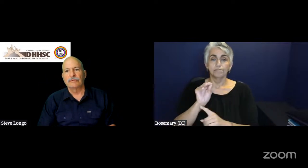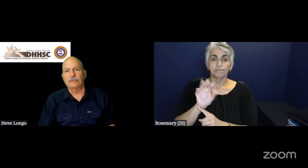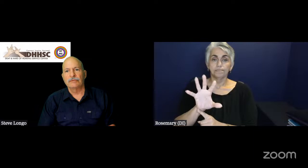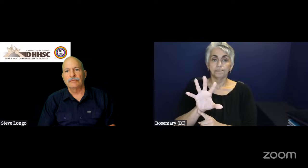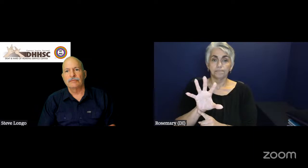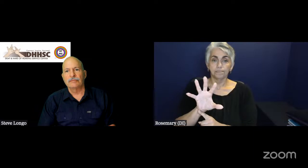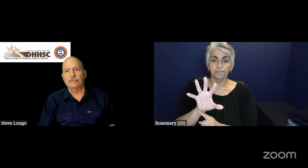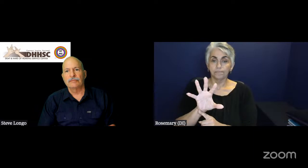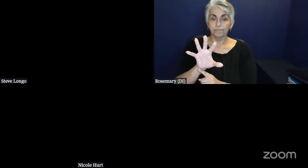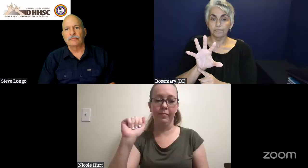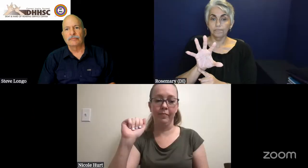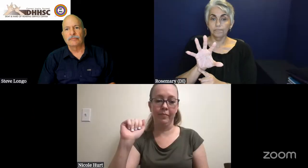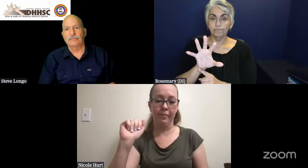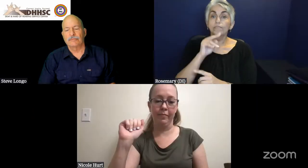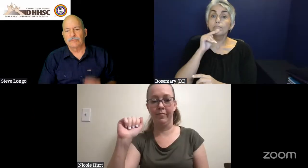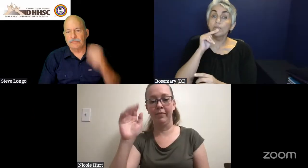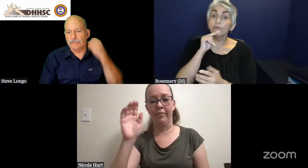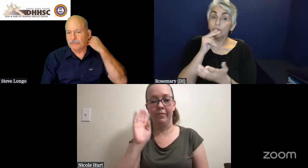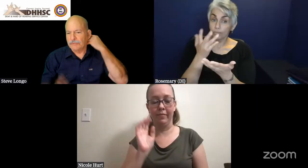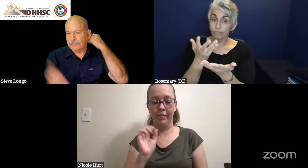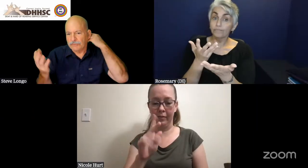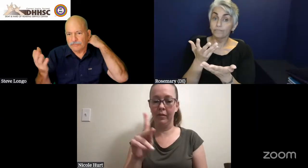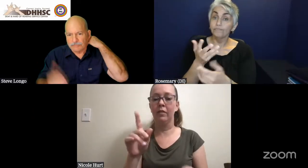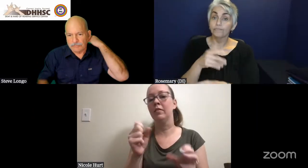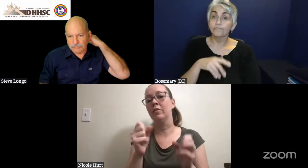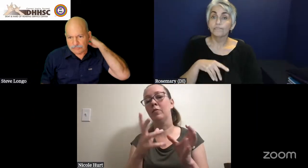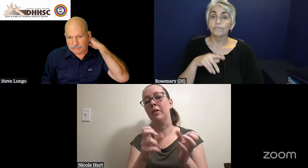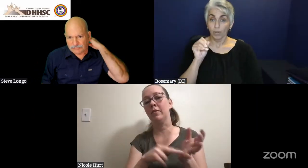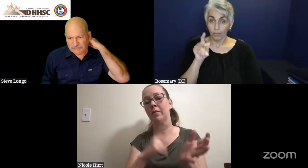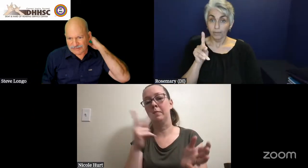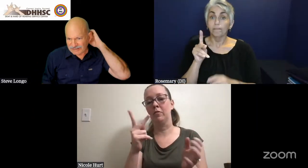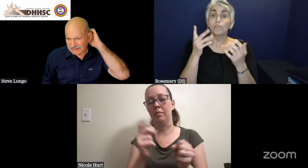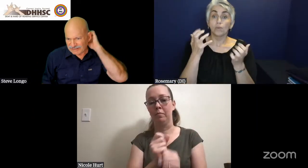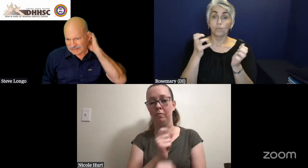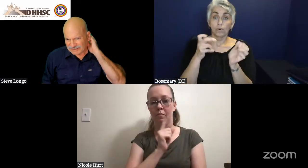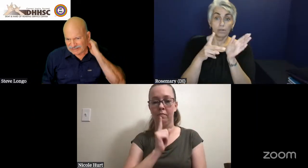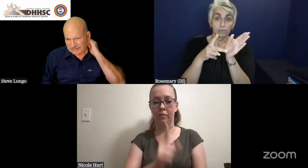completes old business. But first, I see Nicole has something to say.